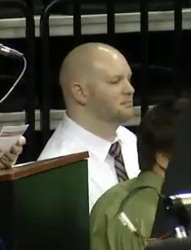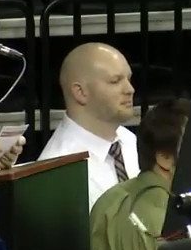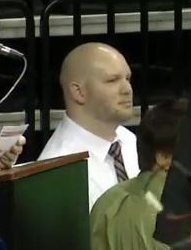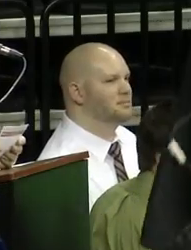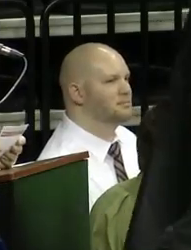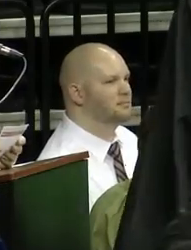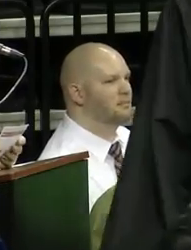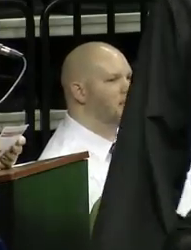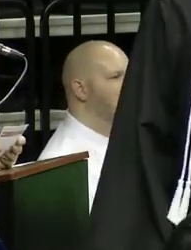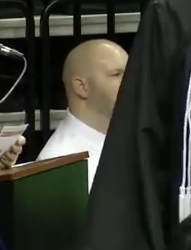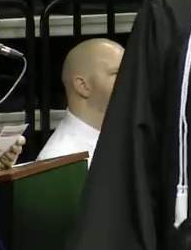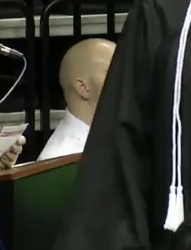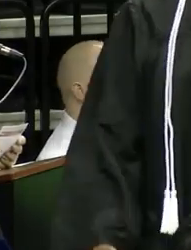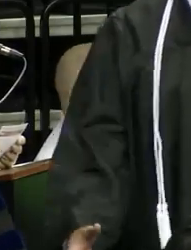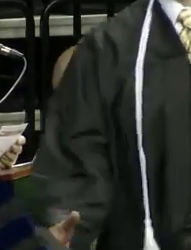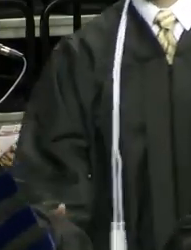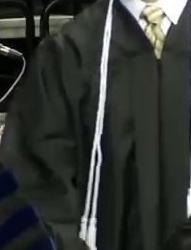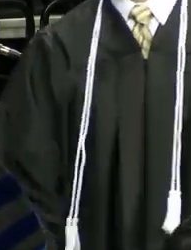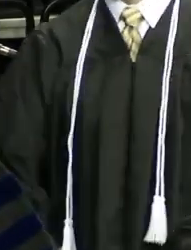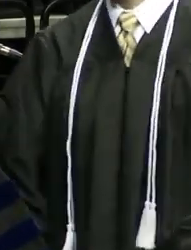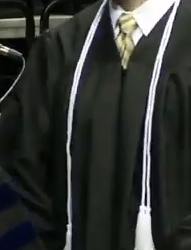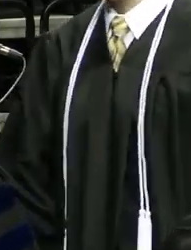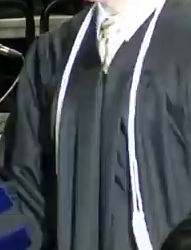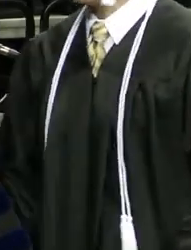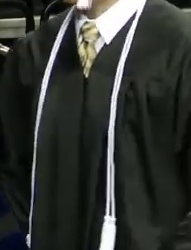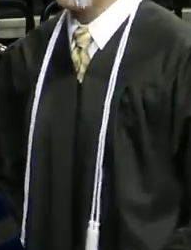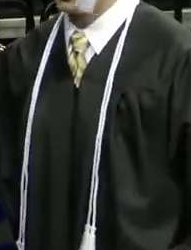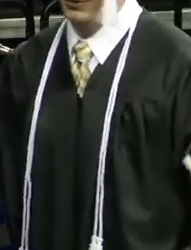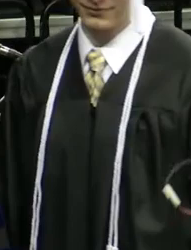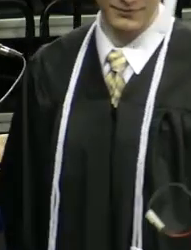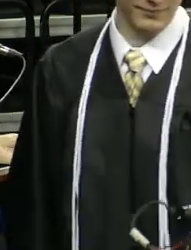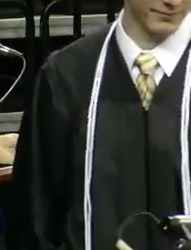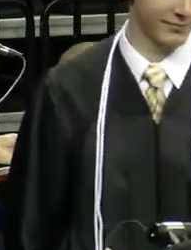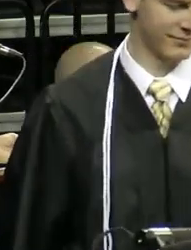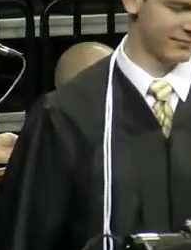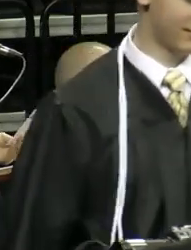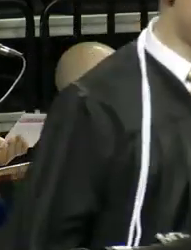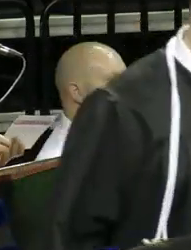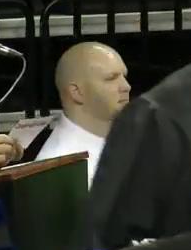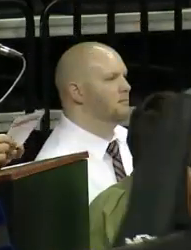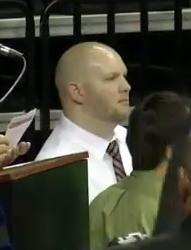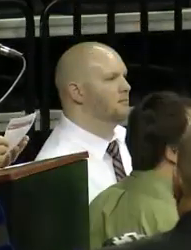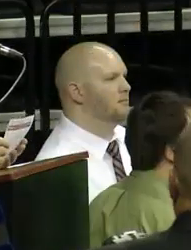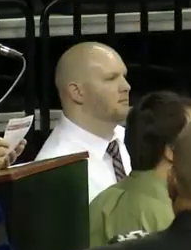Sam Miner with honors in Biology.